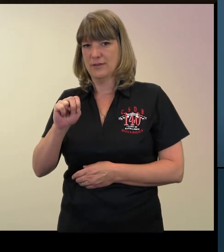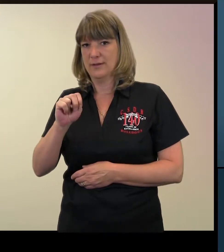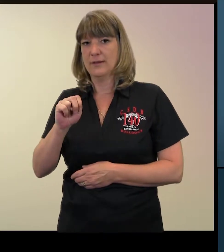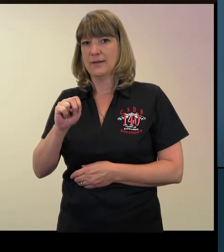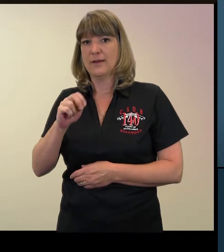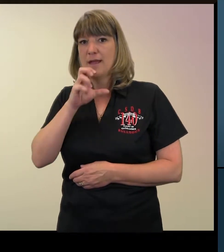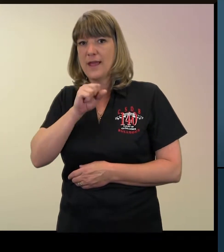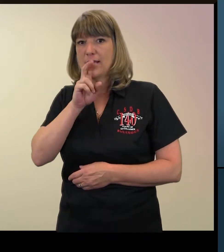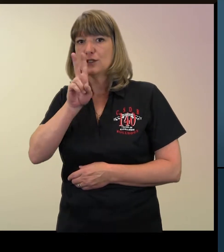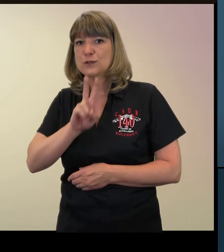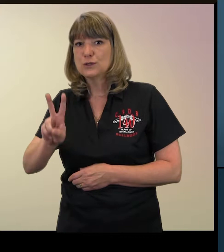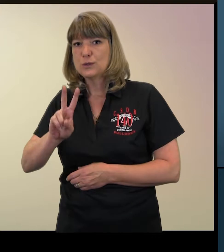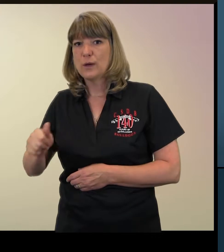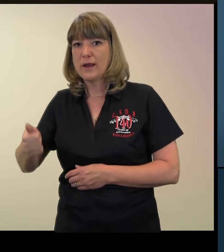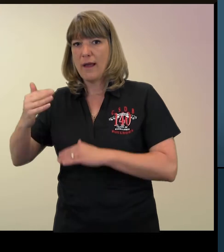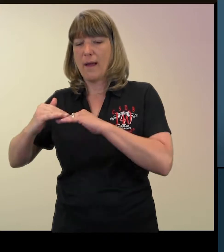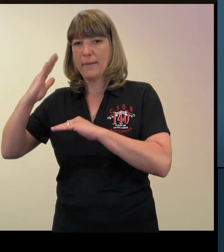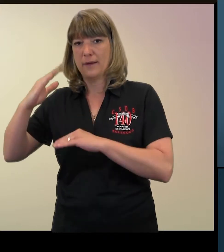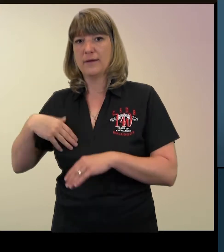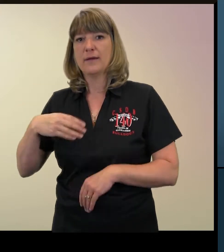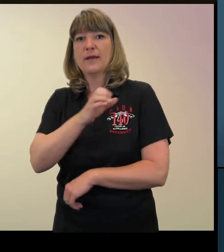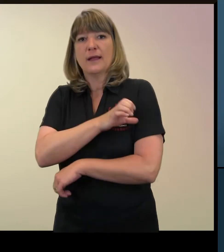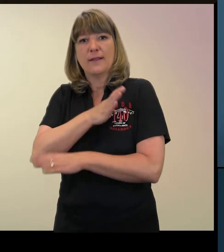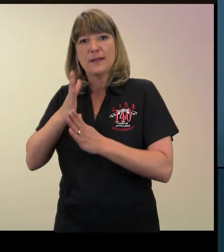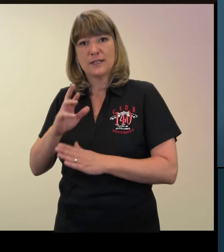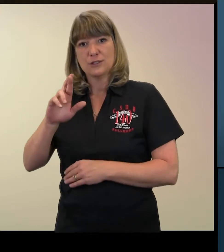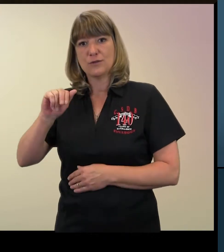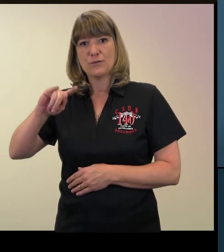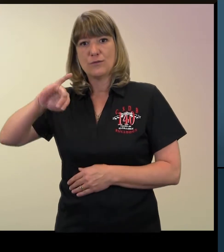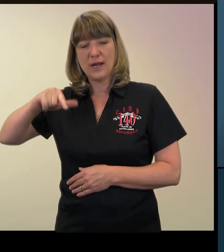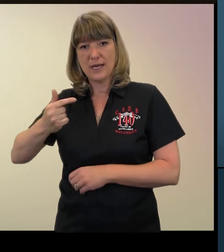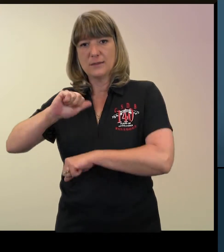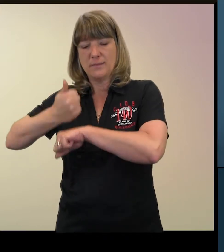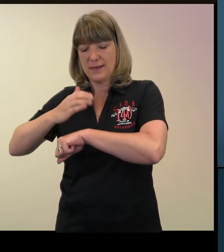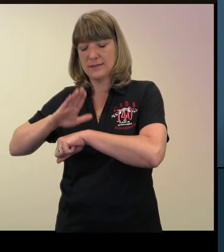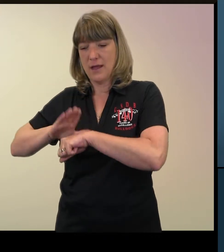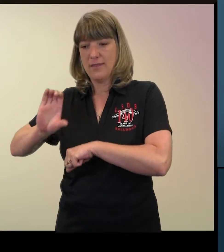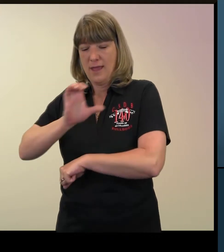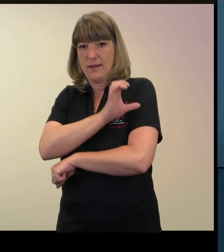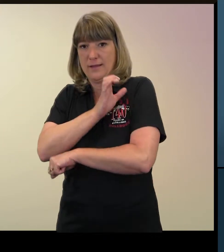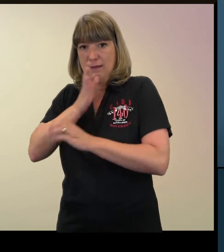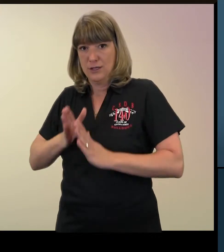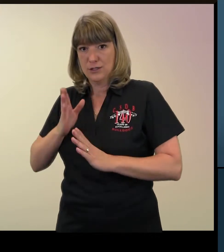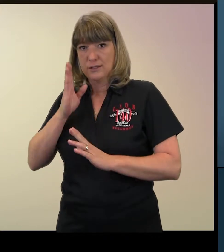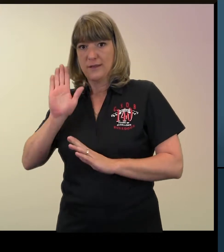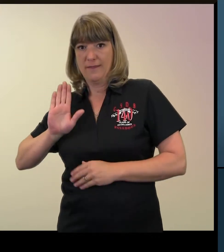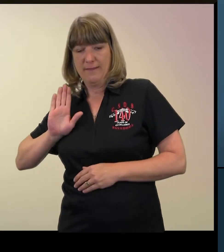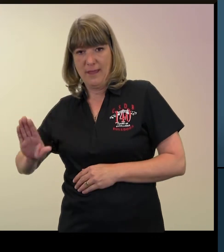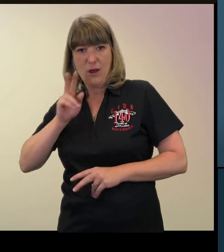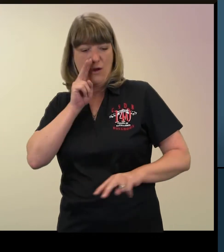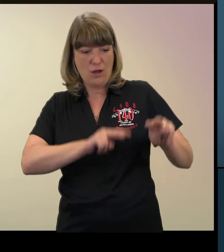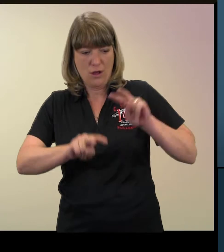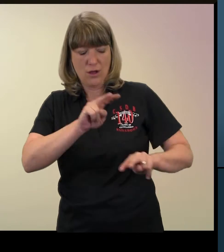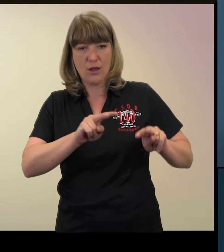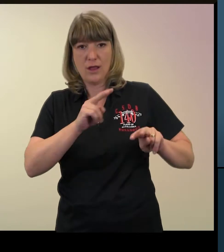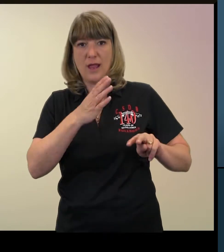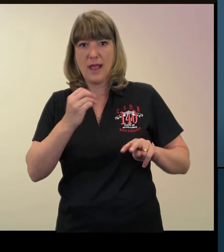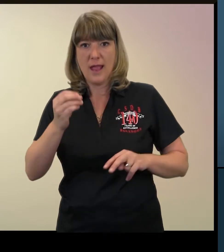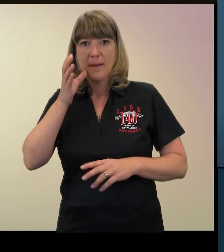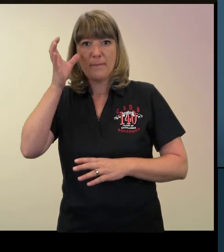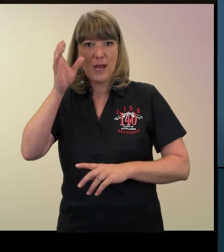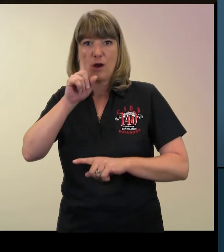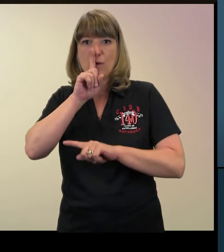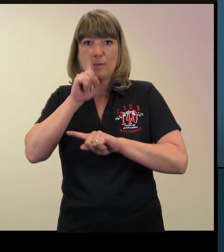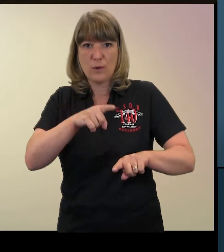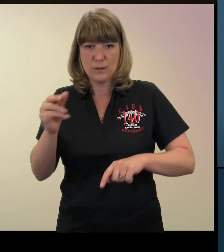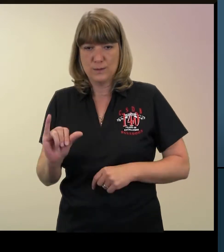And this is an instrument that uses clinician ratings based on that clinician's observations and parent report. What